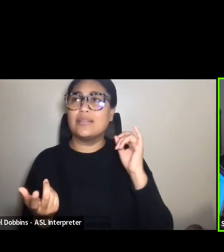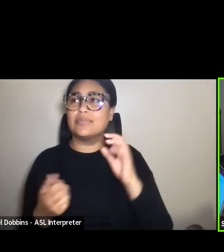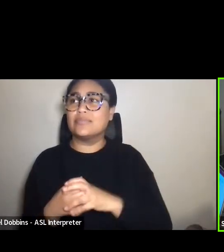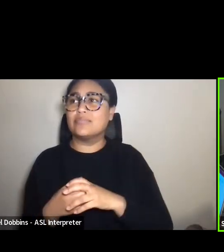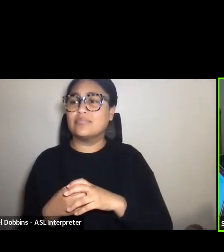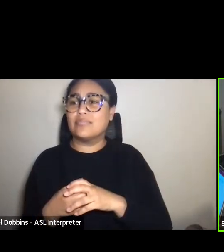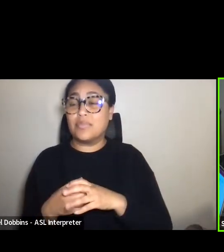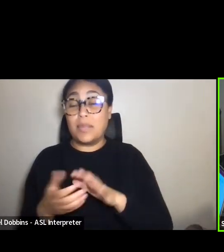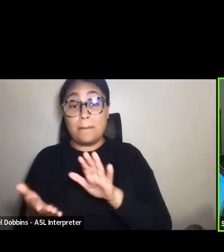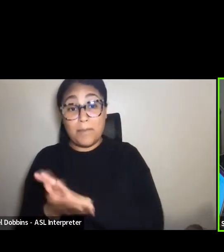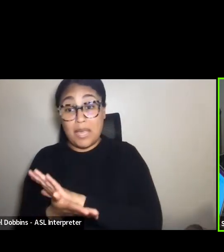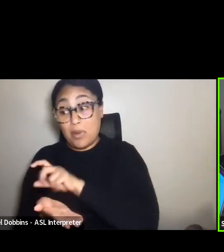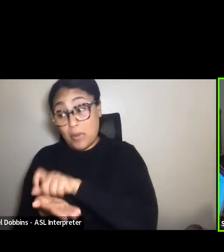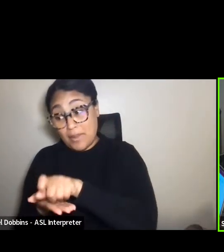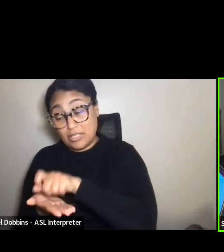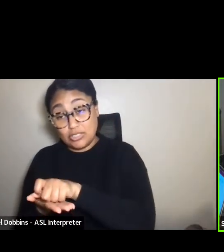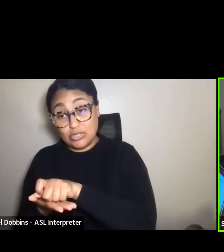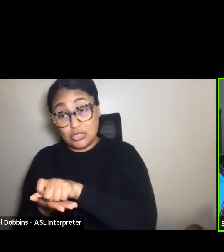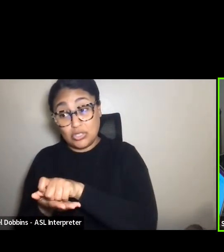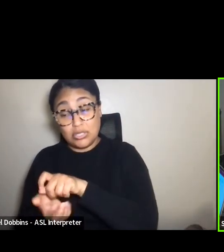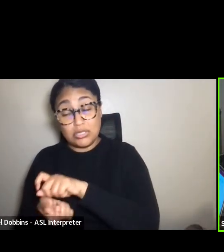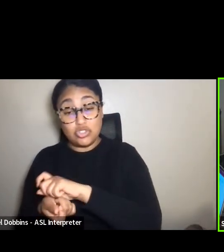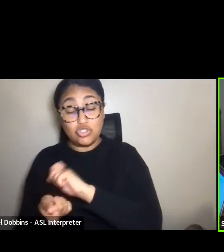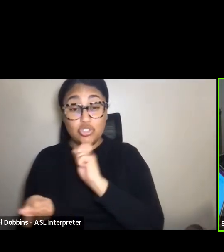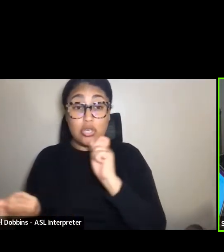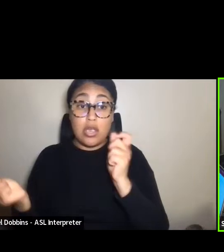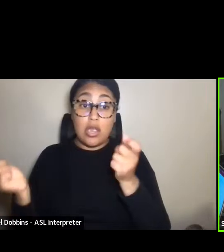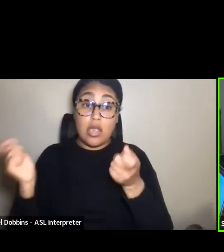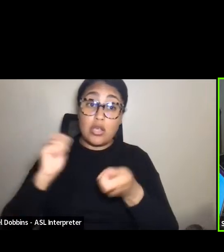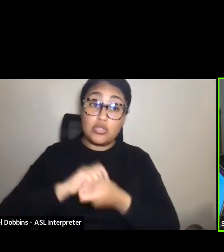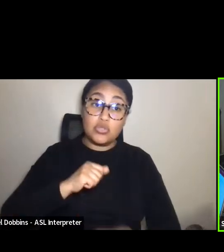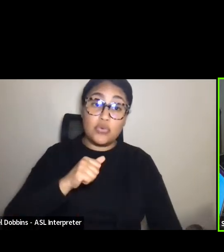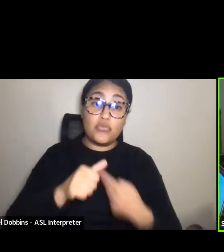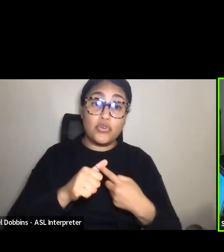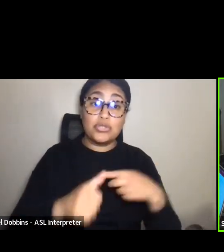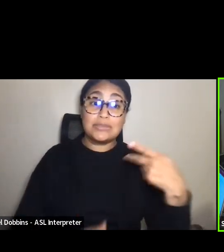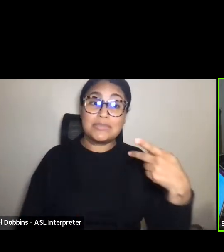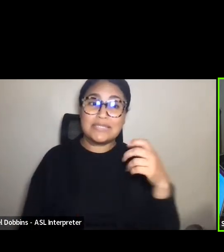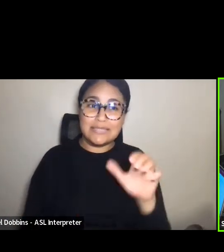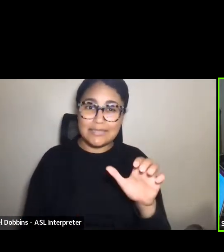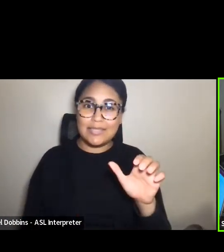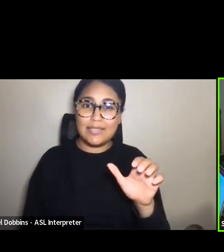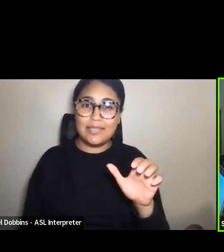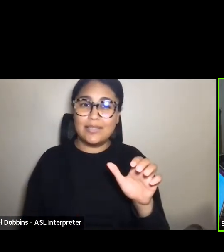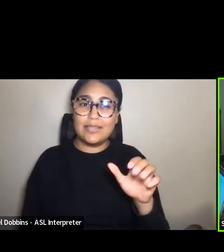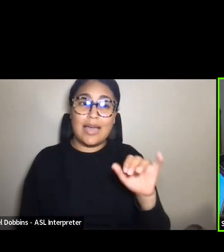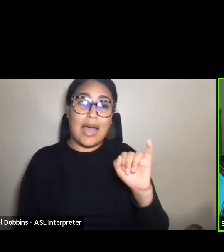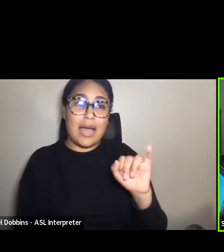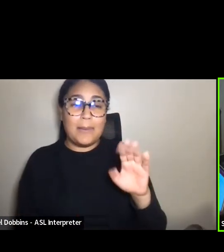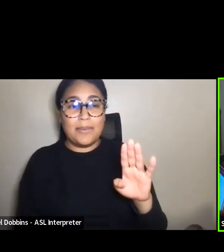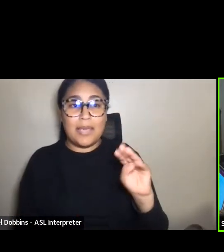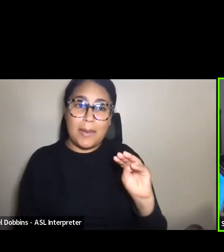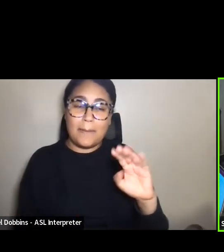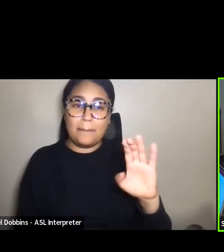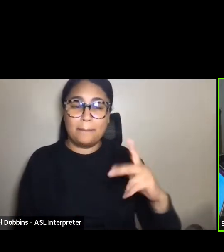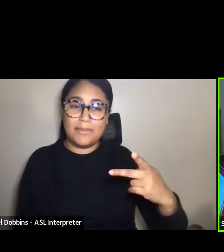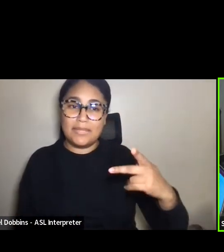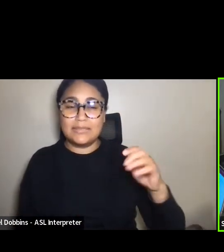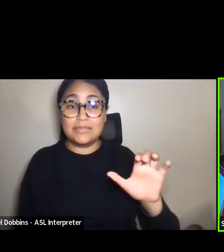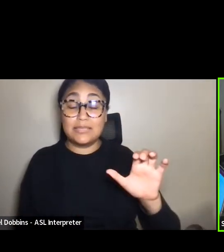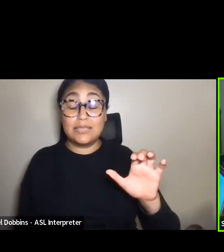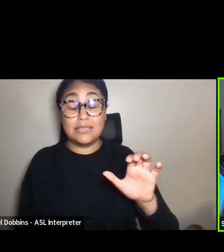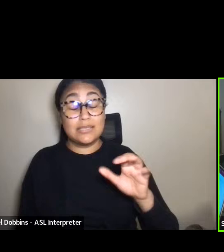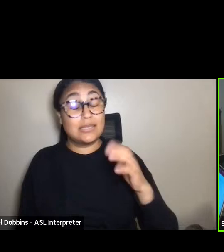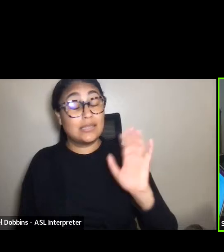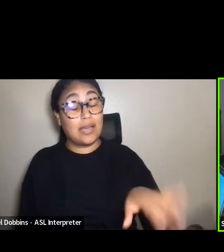pencil and paper to the first PC, to the first IBM PC. That's a